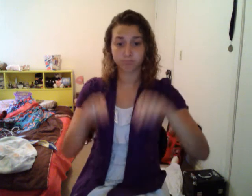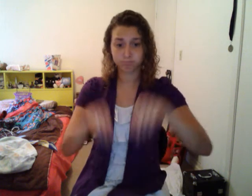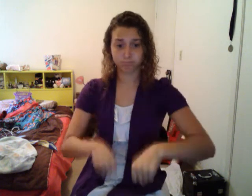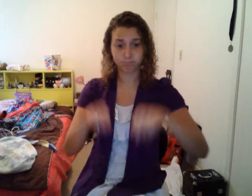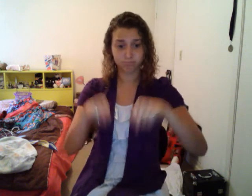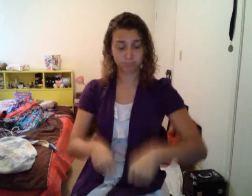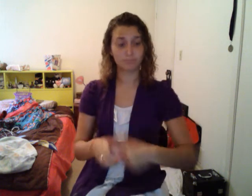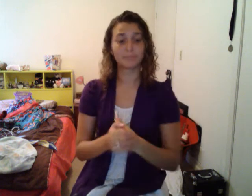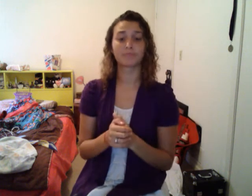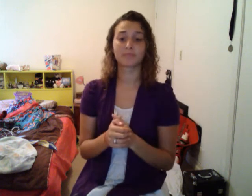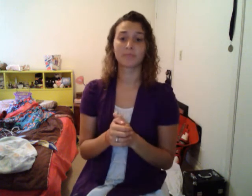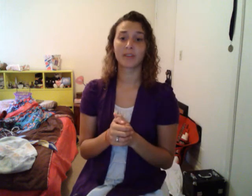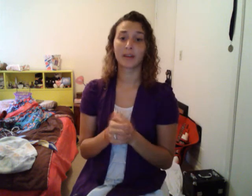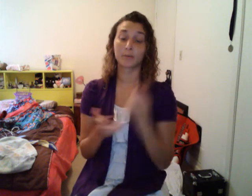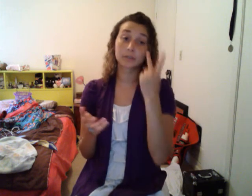and see whether